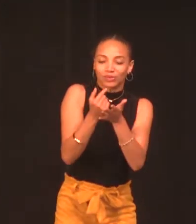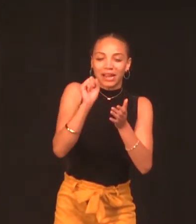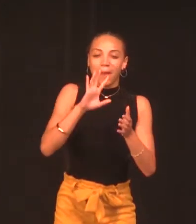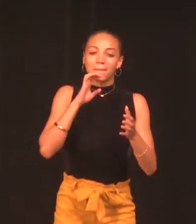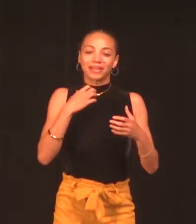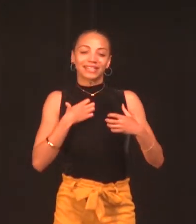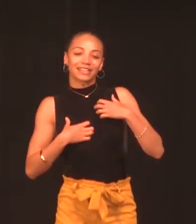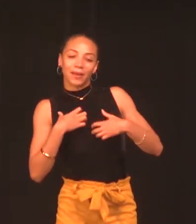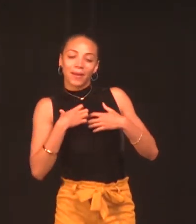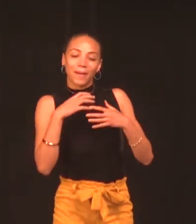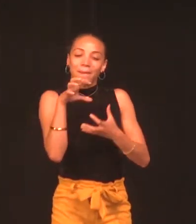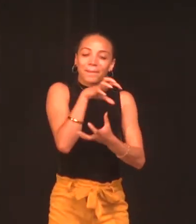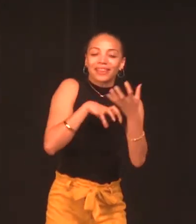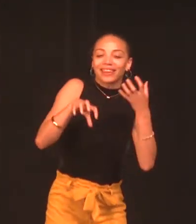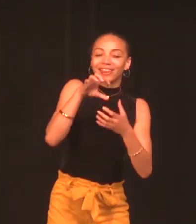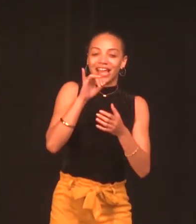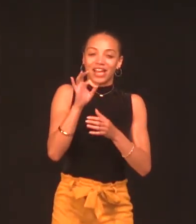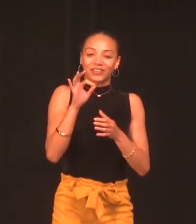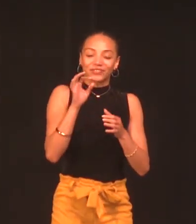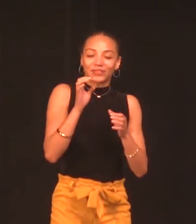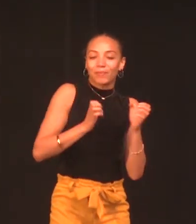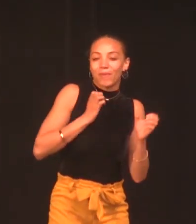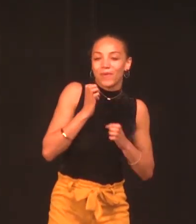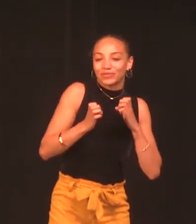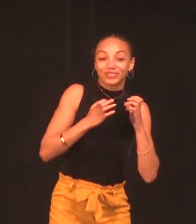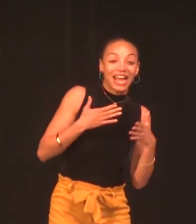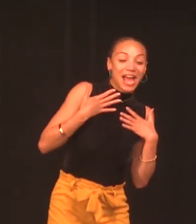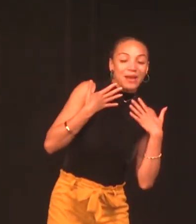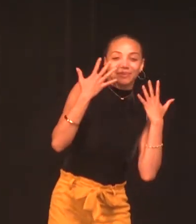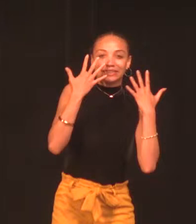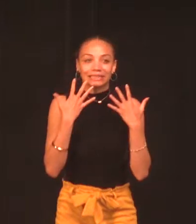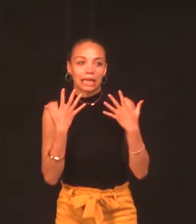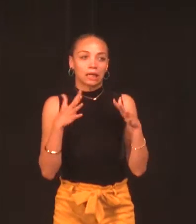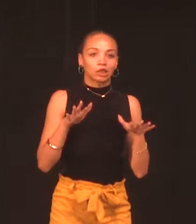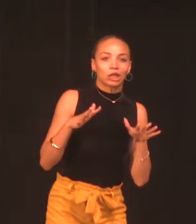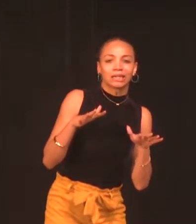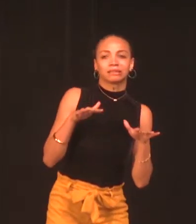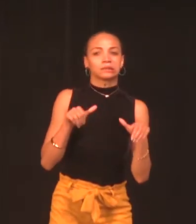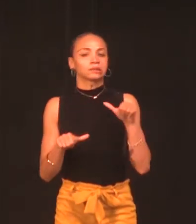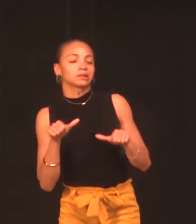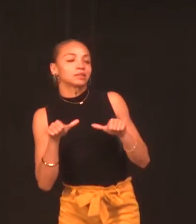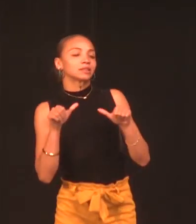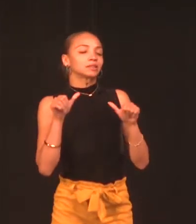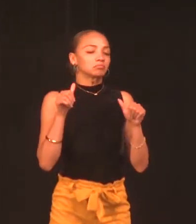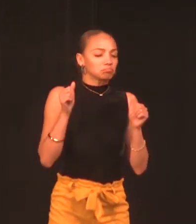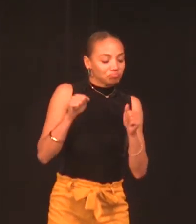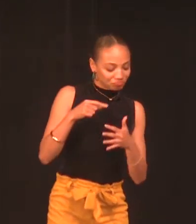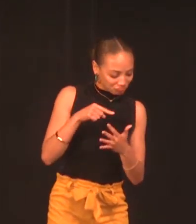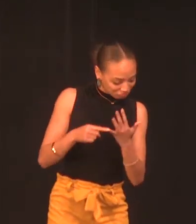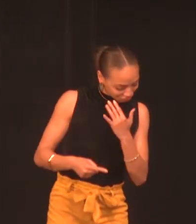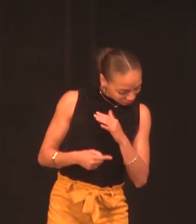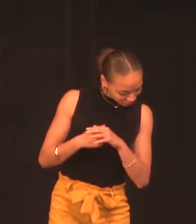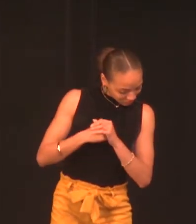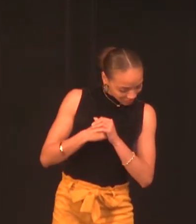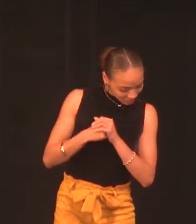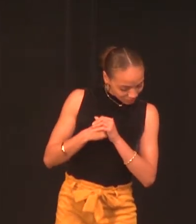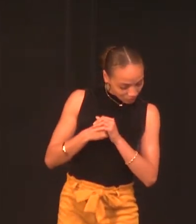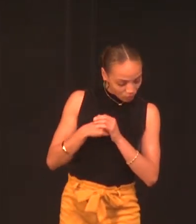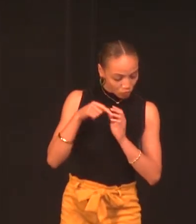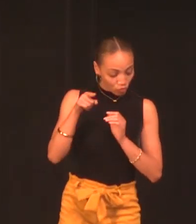Moments like this, your graduation, they can bring mixed emotions. It's a bittersweet moment, and there's some uncertainty